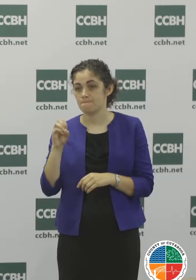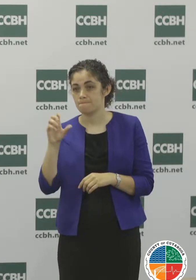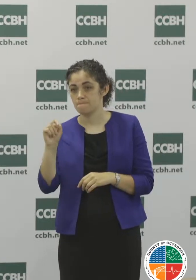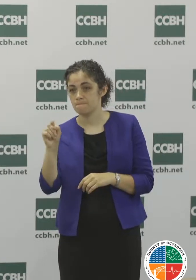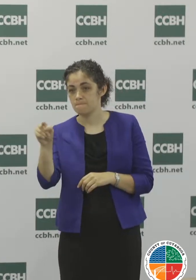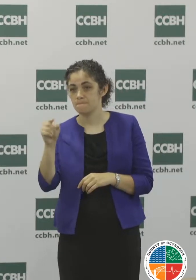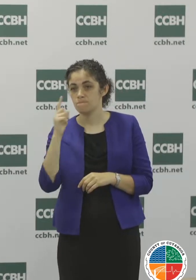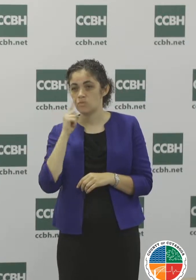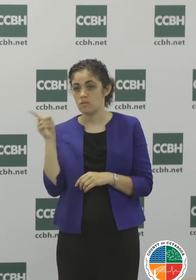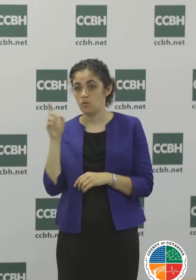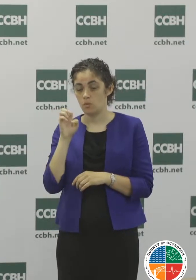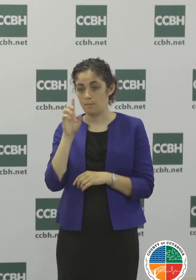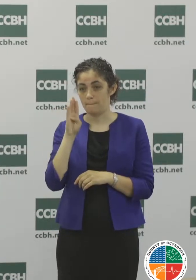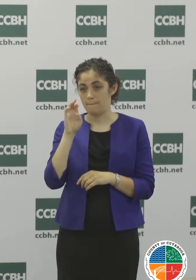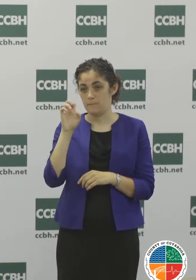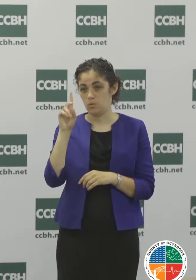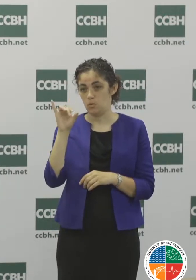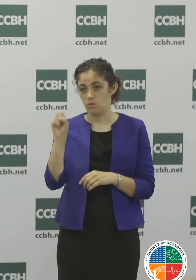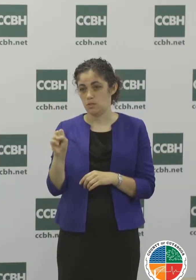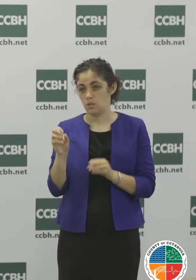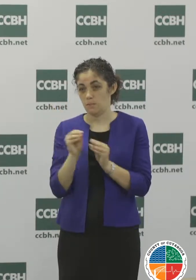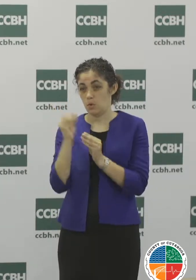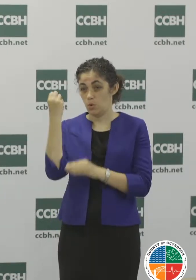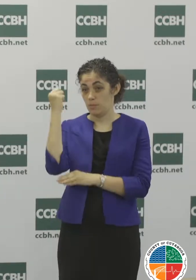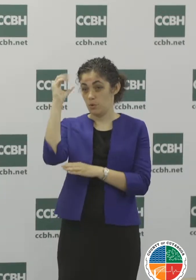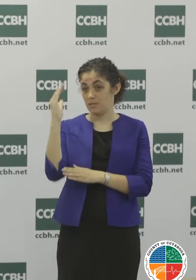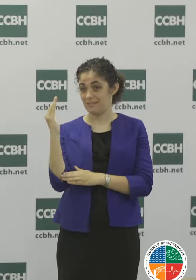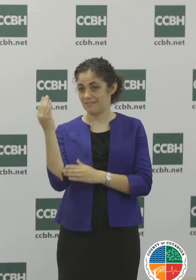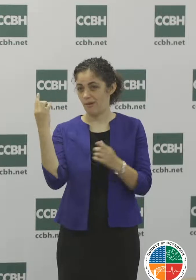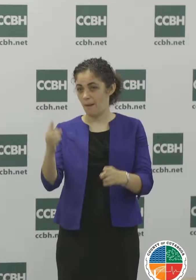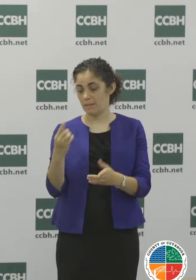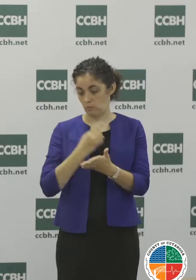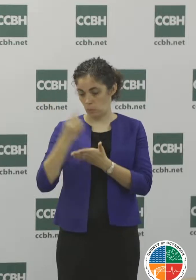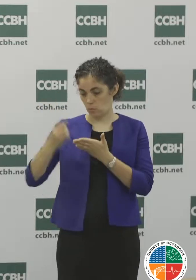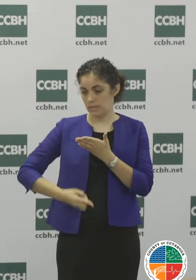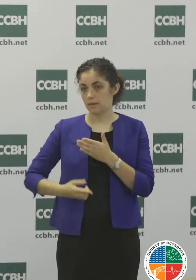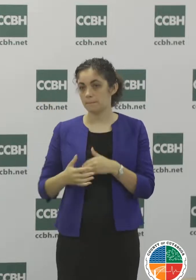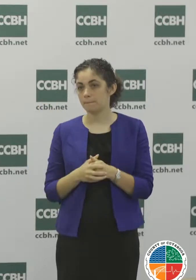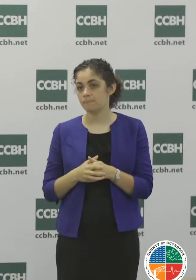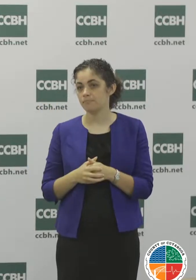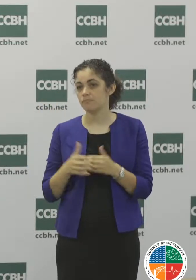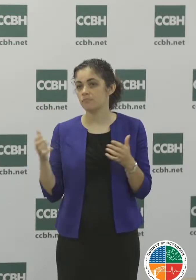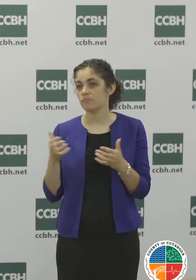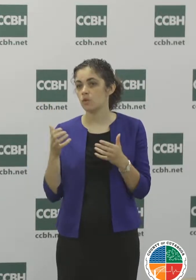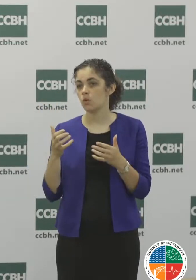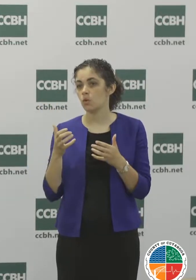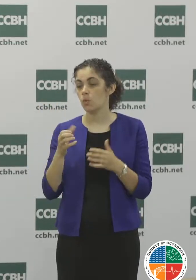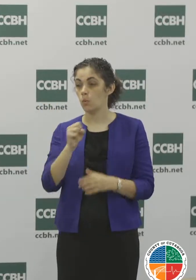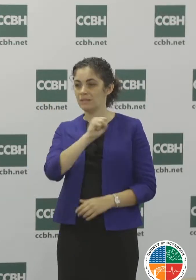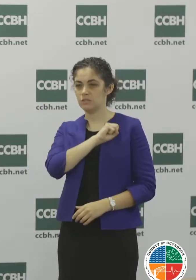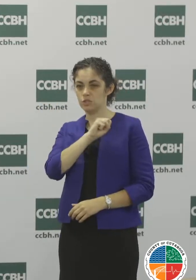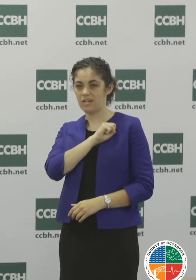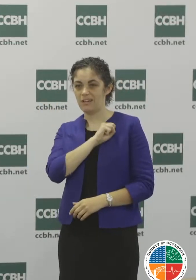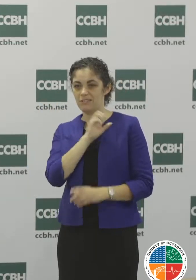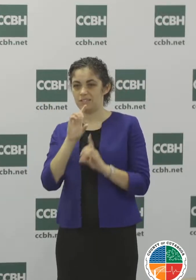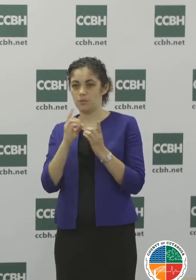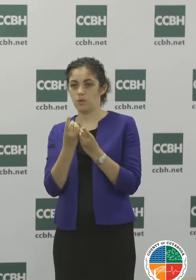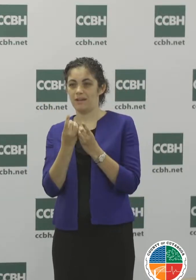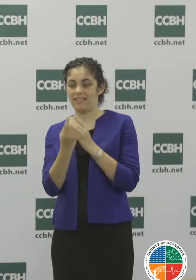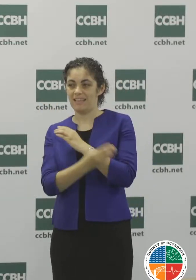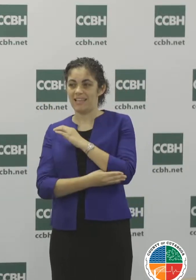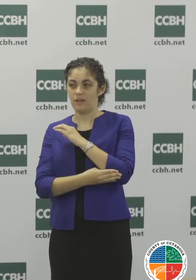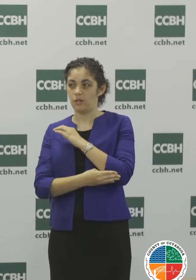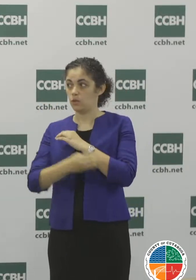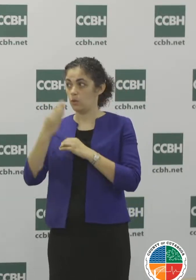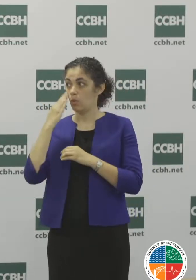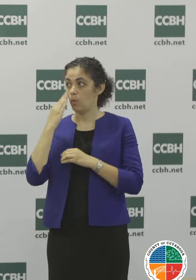For county executive, more protests are planned this weekend. What is the sheriff's department, what is the county doing